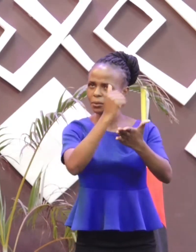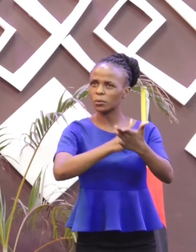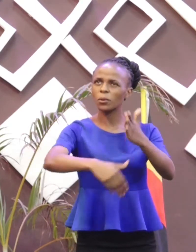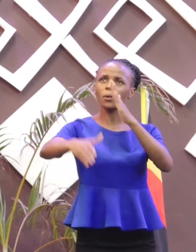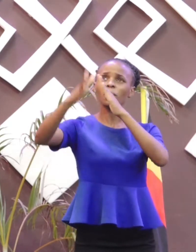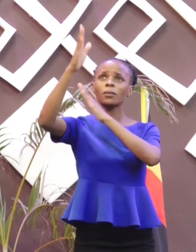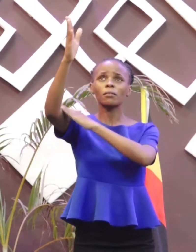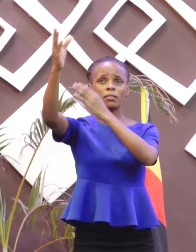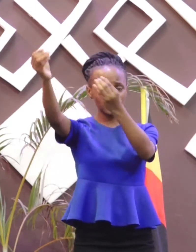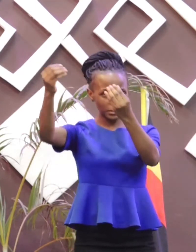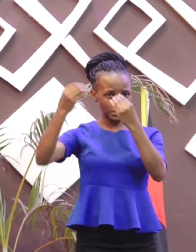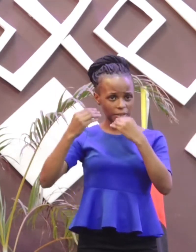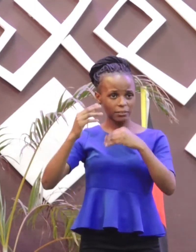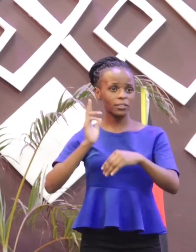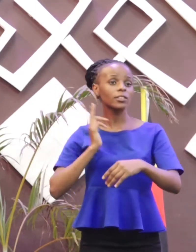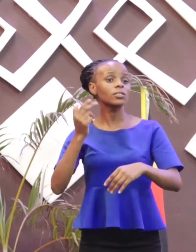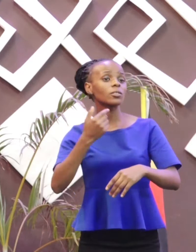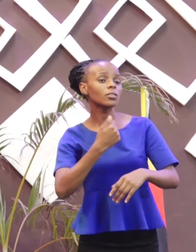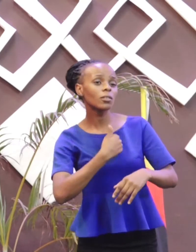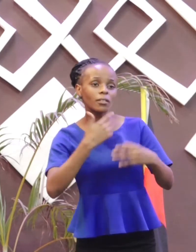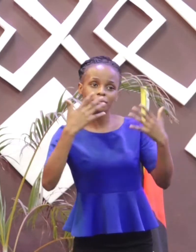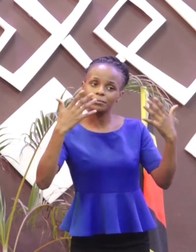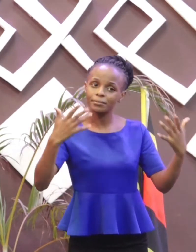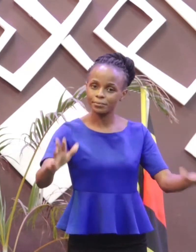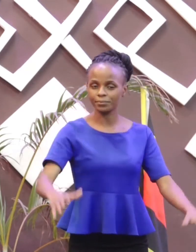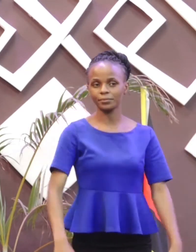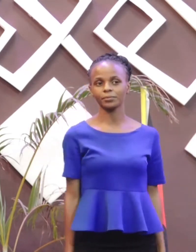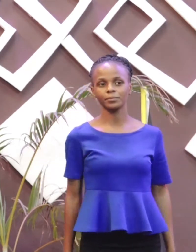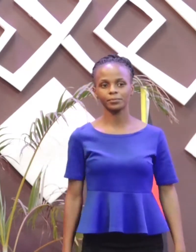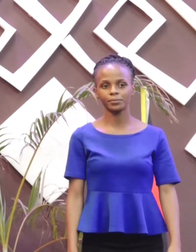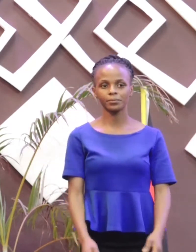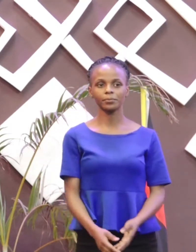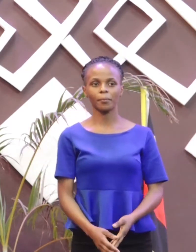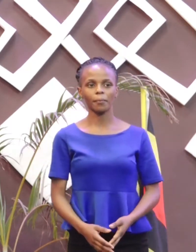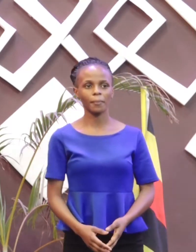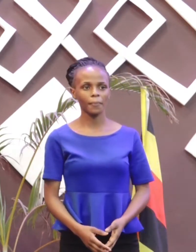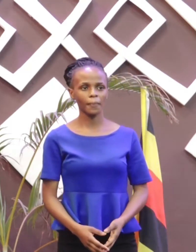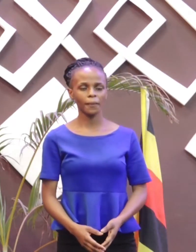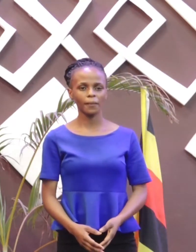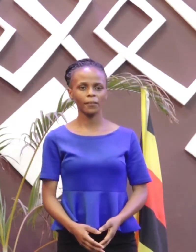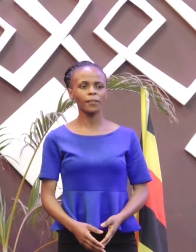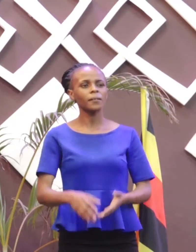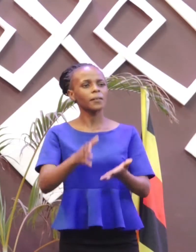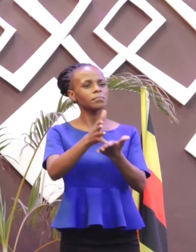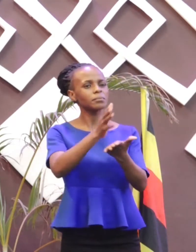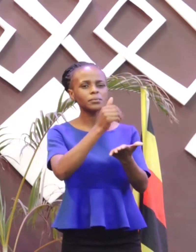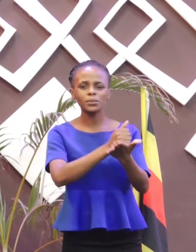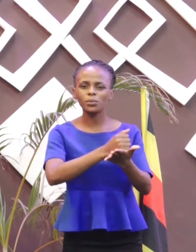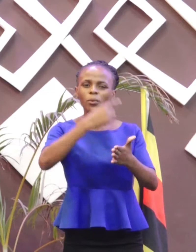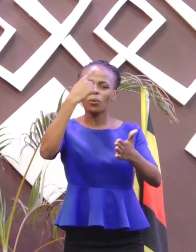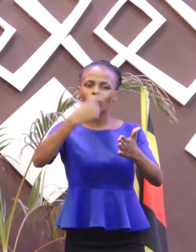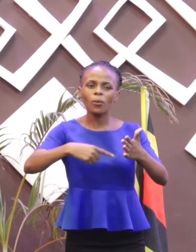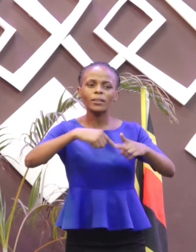kusikira ensi eyo si lwa maanyi gaffe naye wamu ne Katonda. Because what we